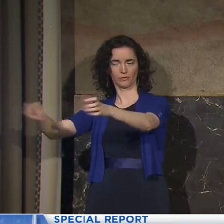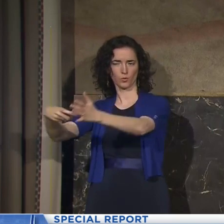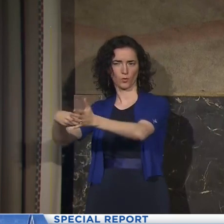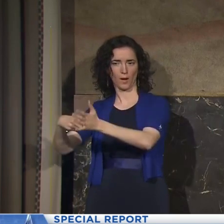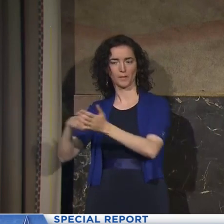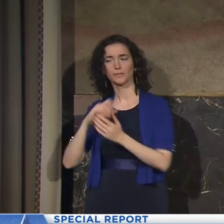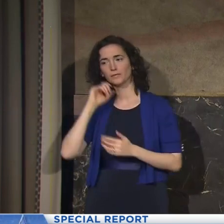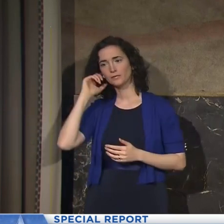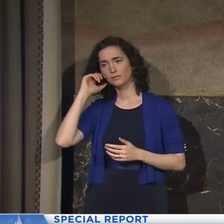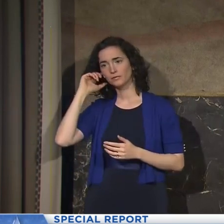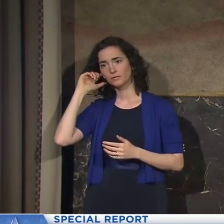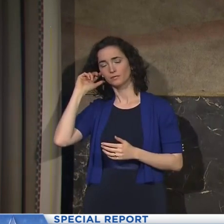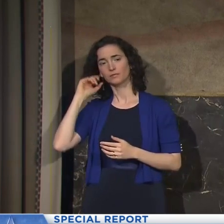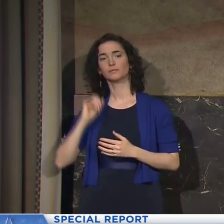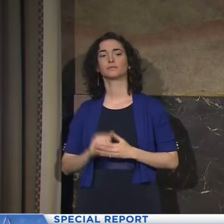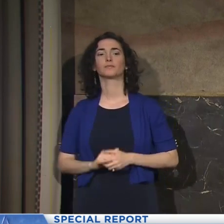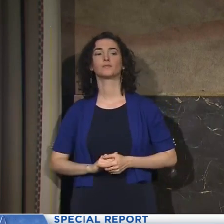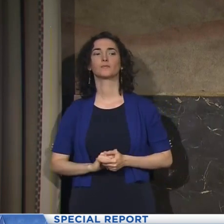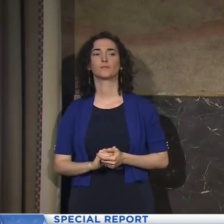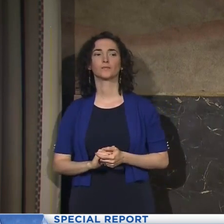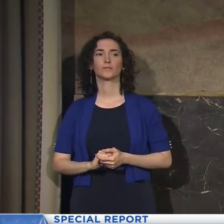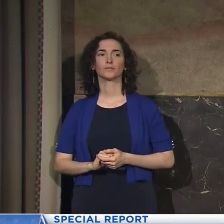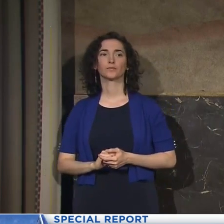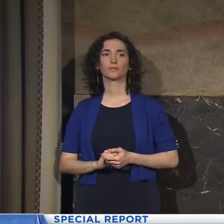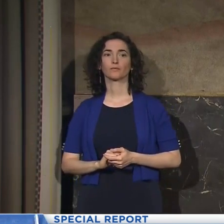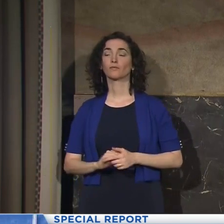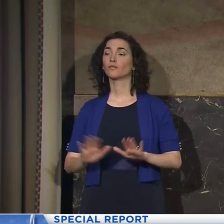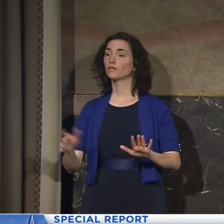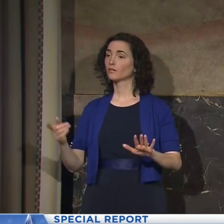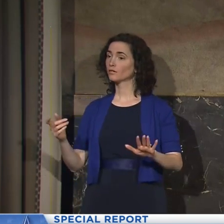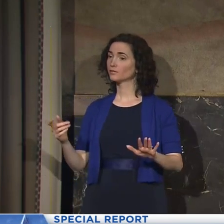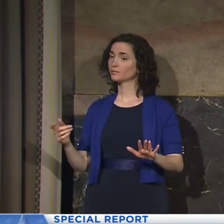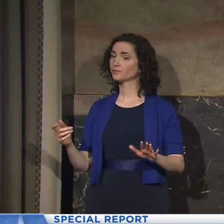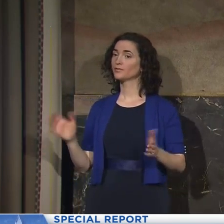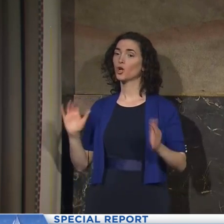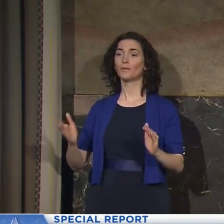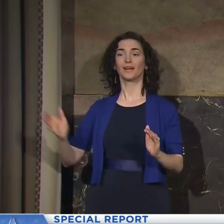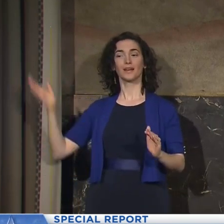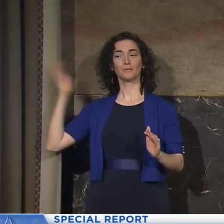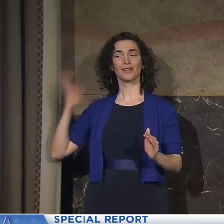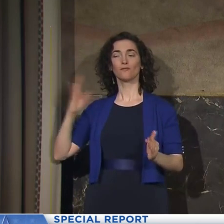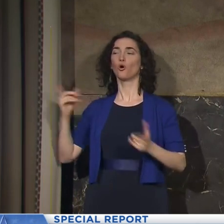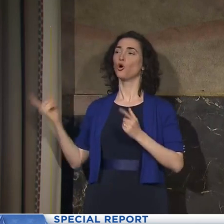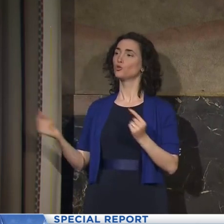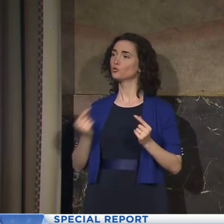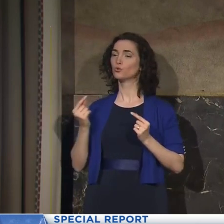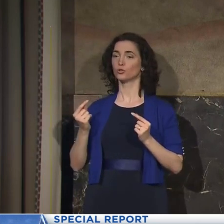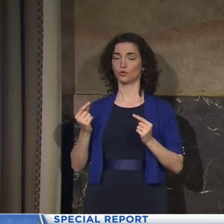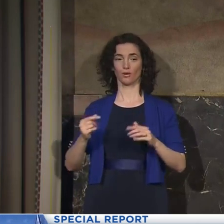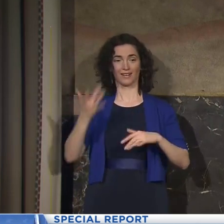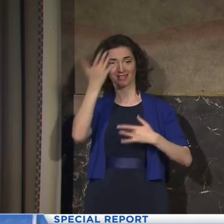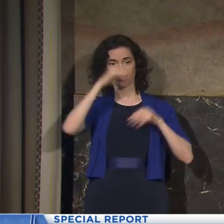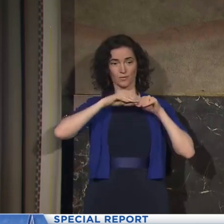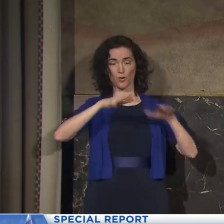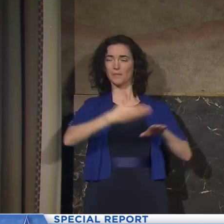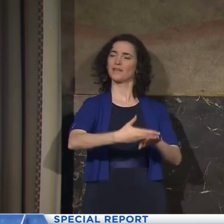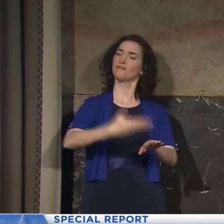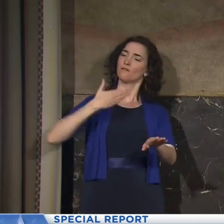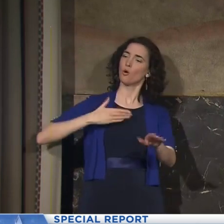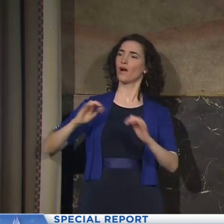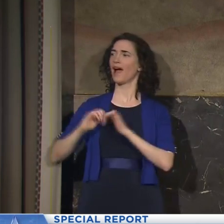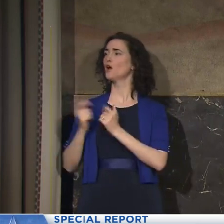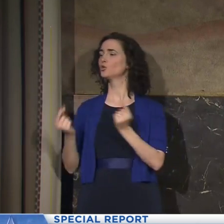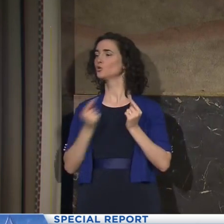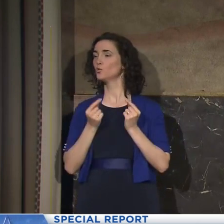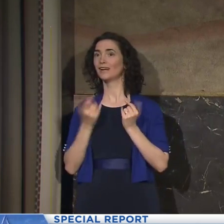I know that this is different for our businesses and different for the public than the way we operated before the public health emergency, but it